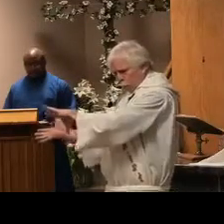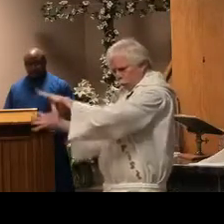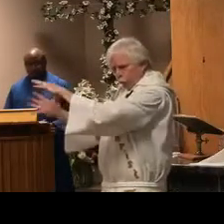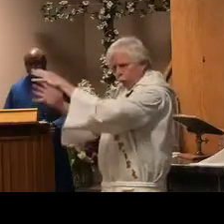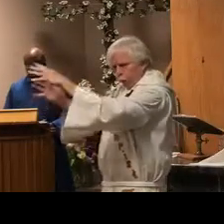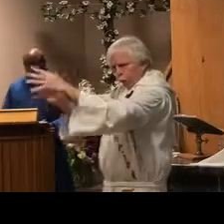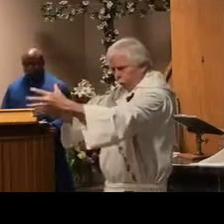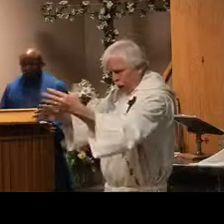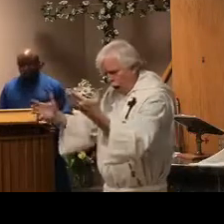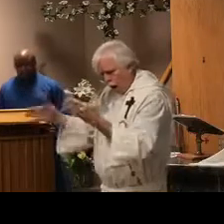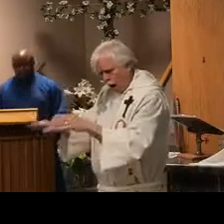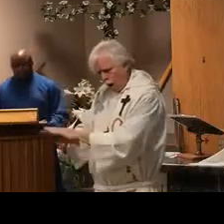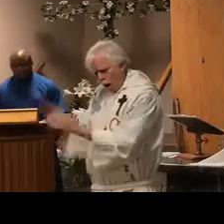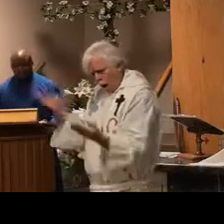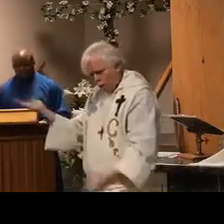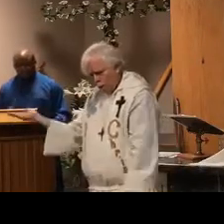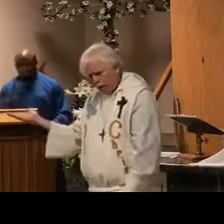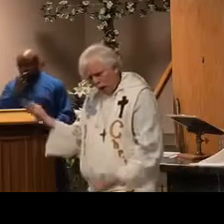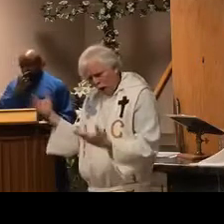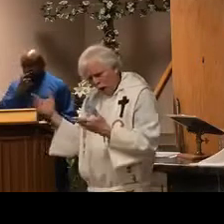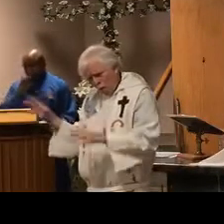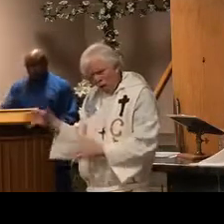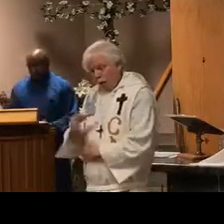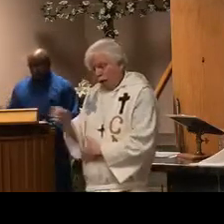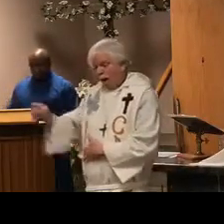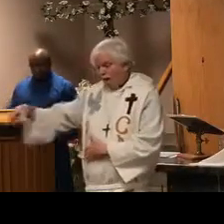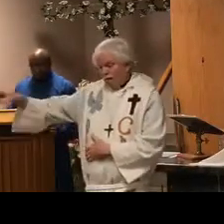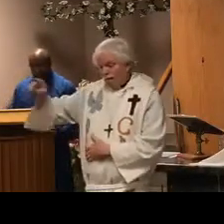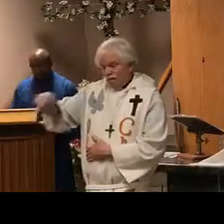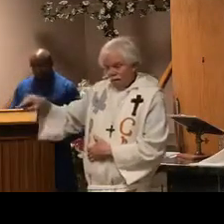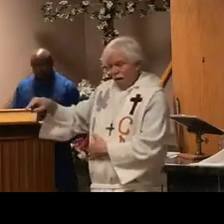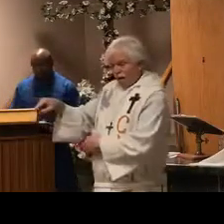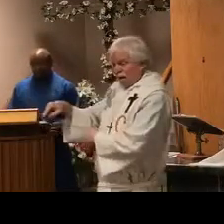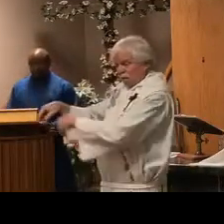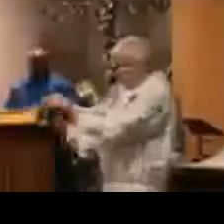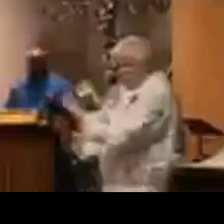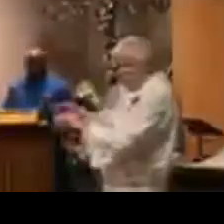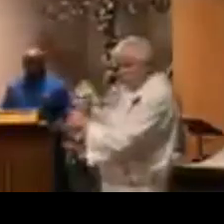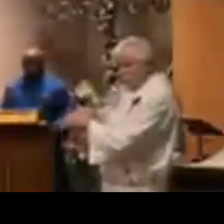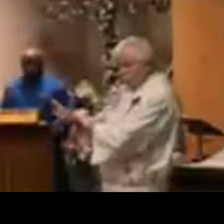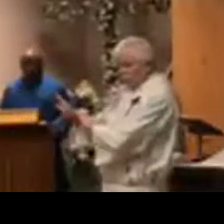But they noticed that the tomb door, the stone door, was already rolled back.